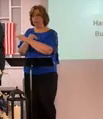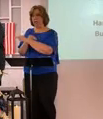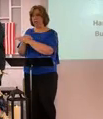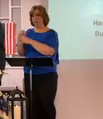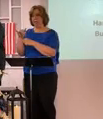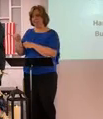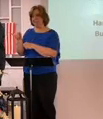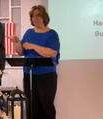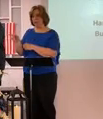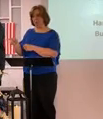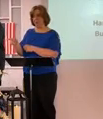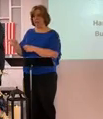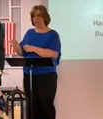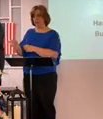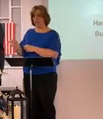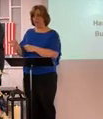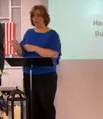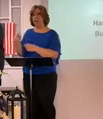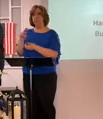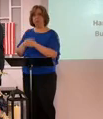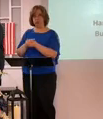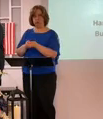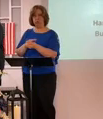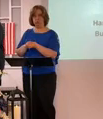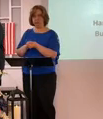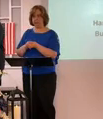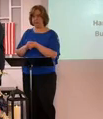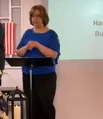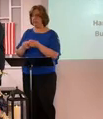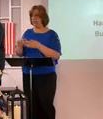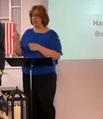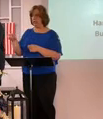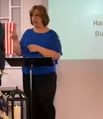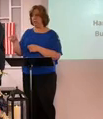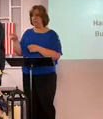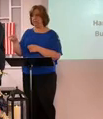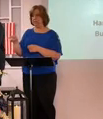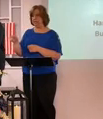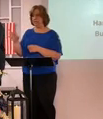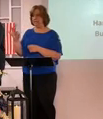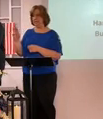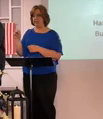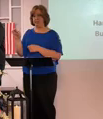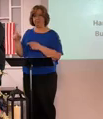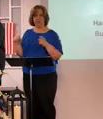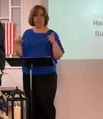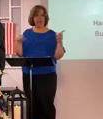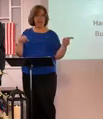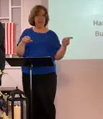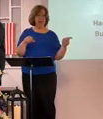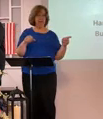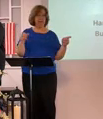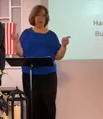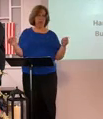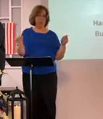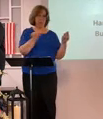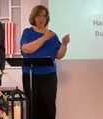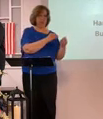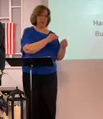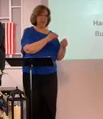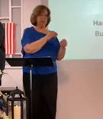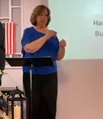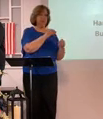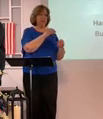was lights and sirens from 19 Garfield to the Lodge in West Grand Boulevard,